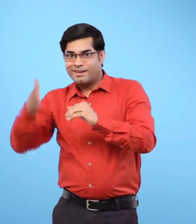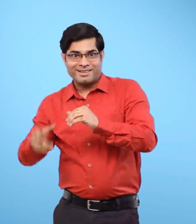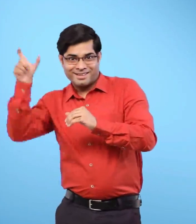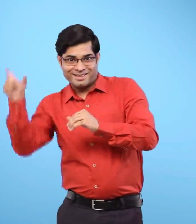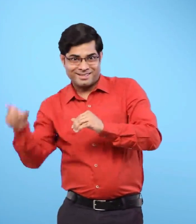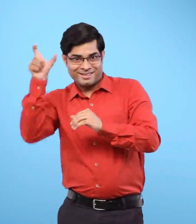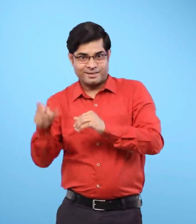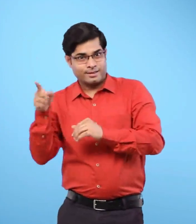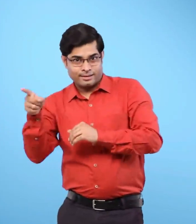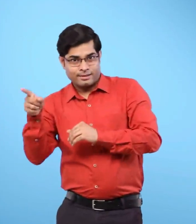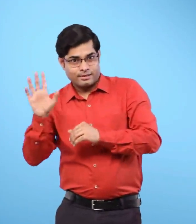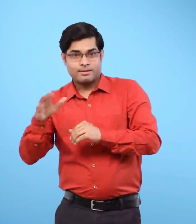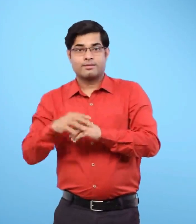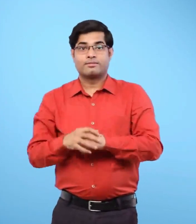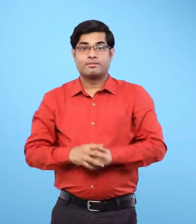Both the tables have two columns.